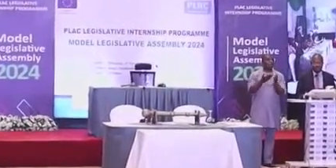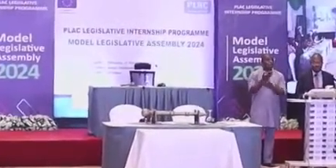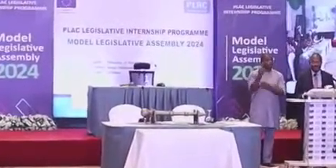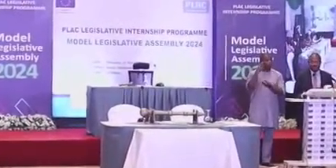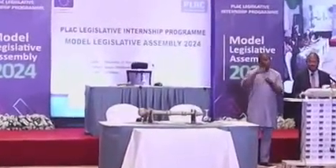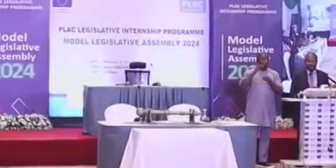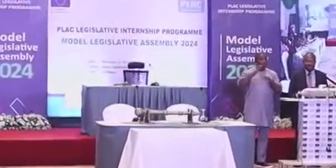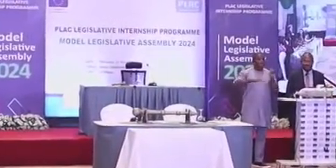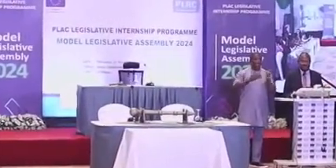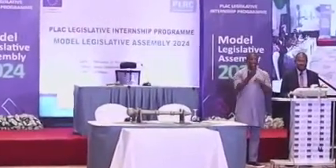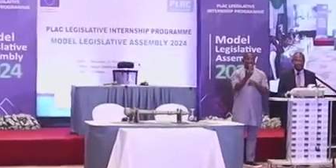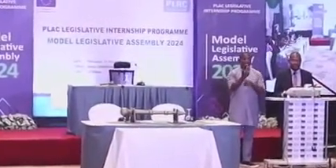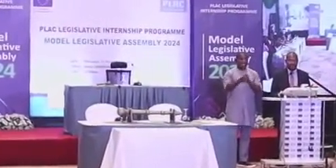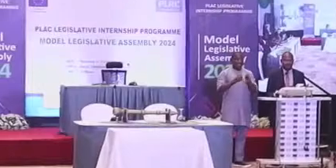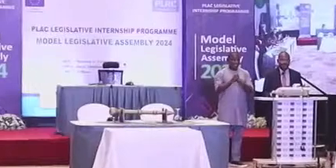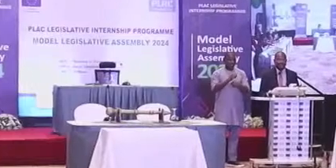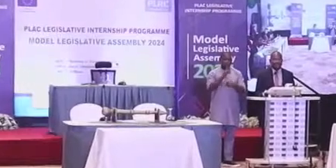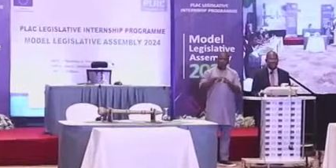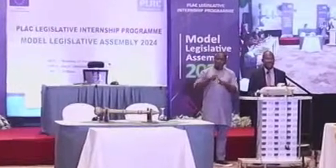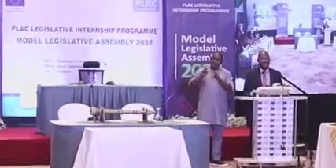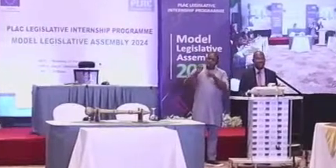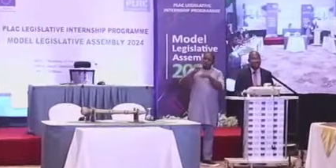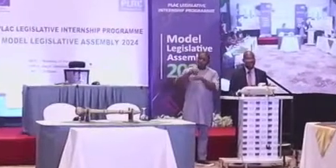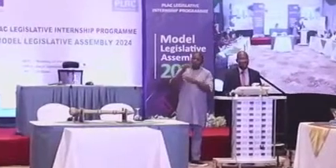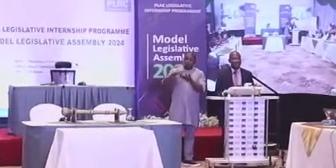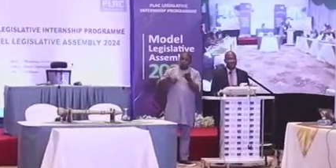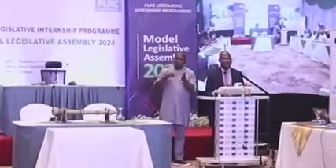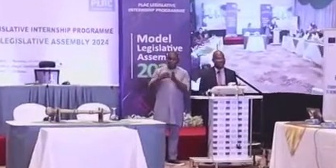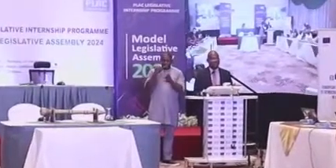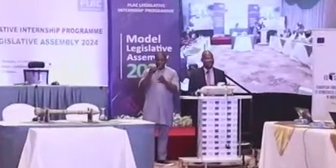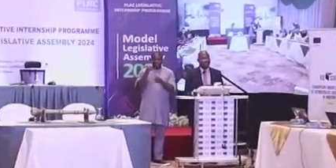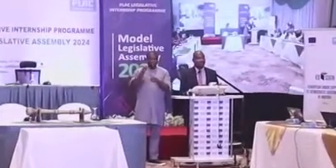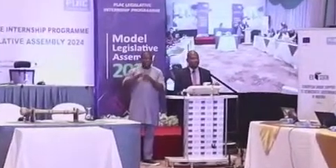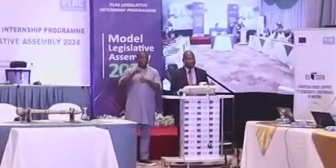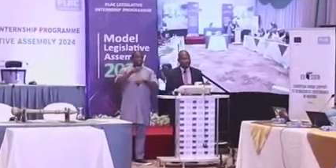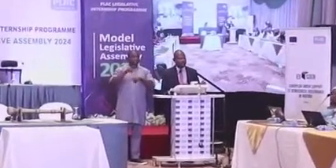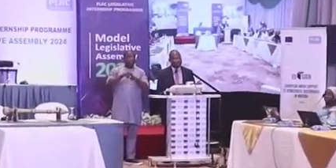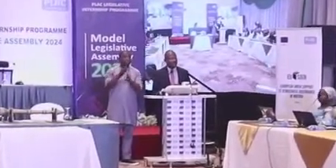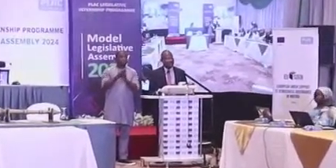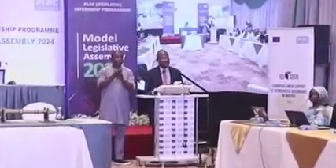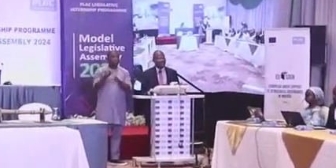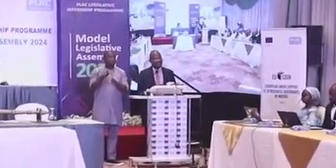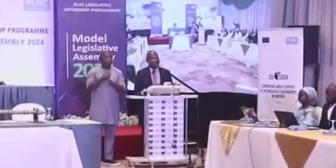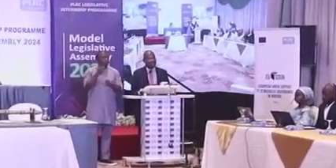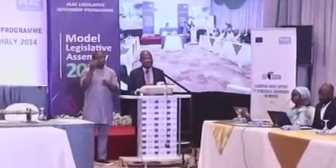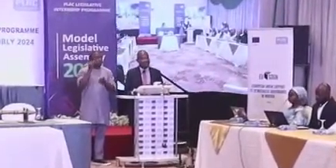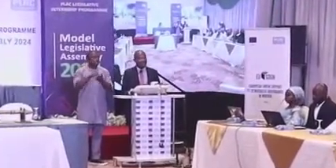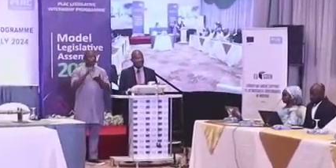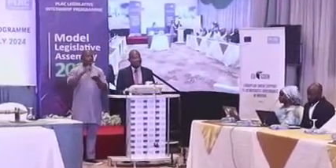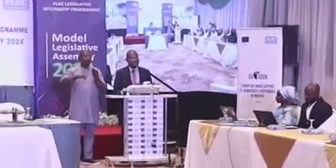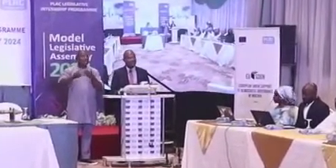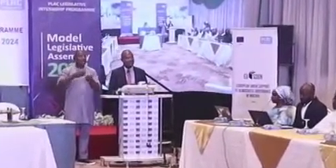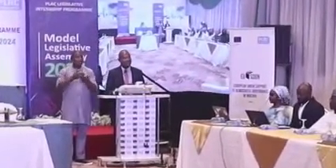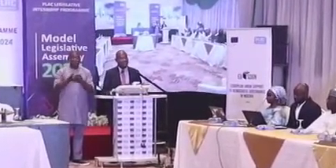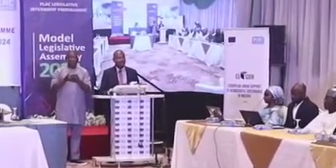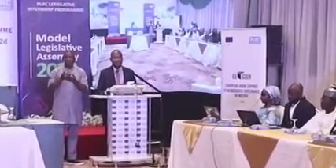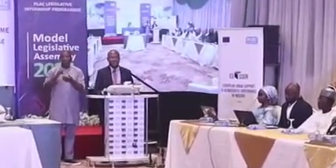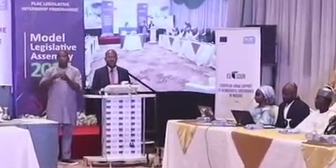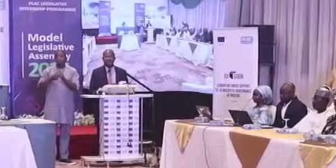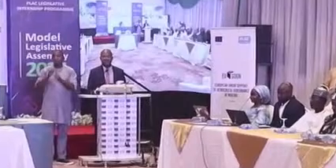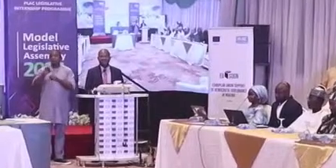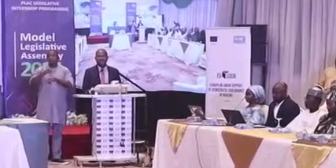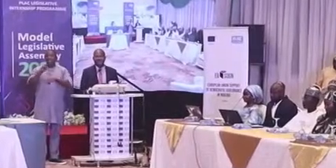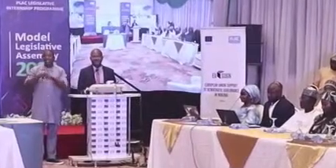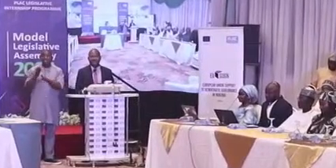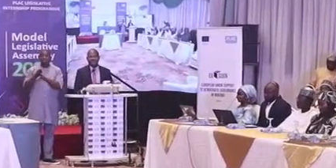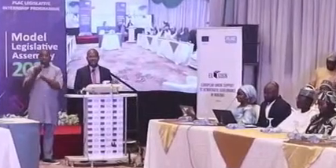with the National Assembly, we know that whatever the shortcomings of the National Assembly is, it is so very